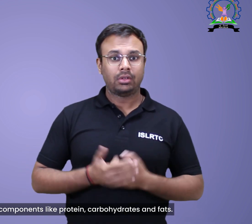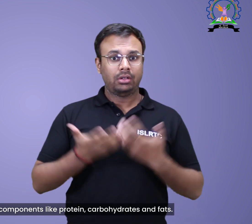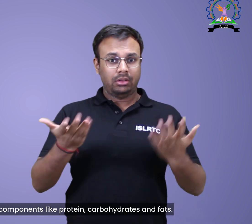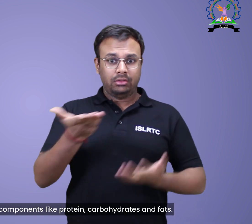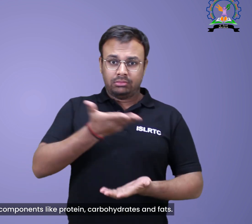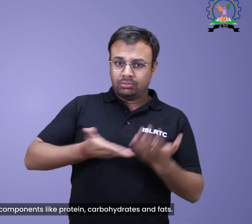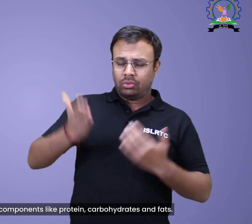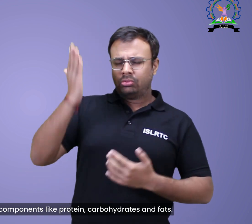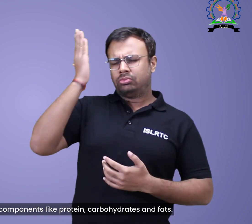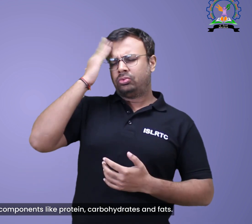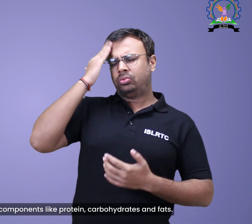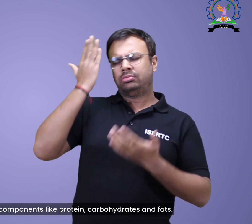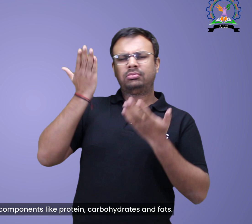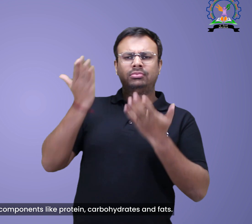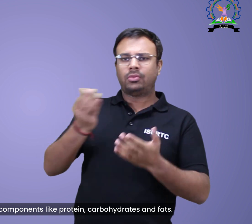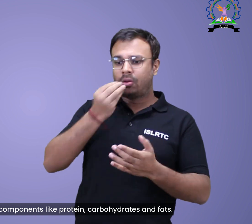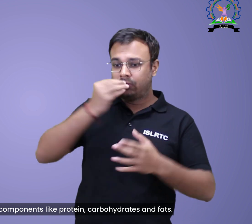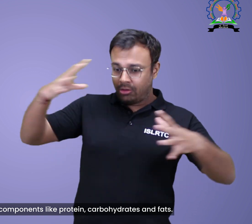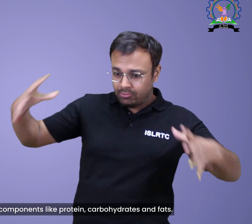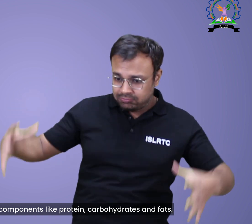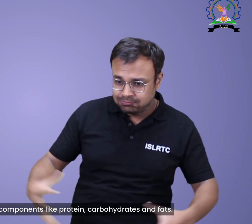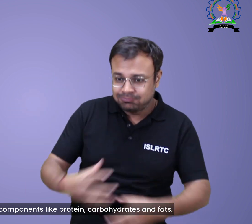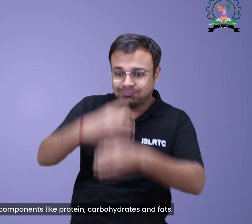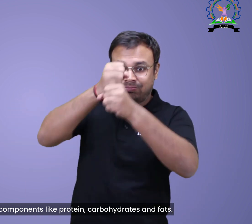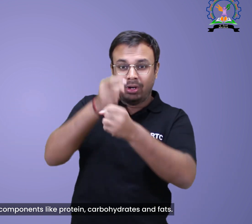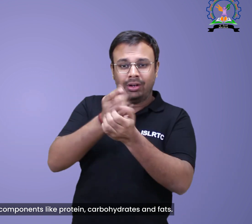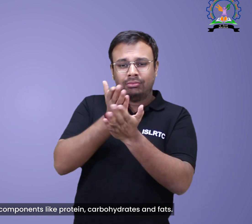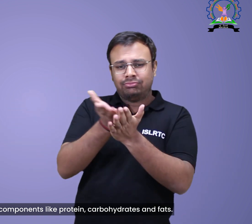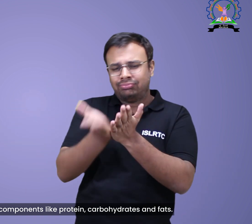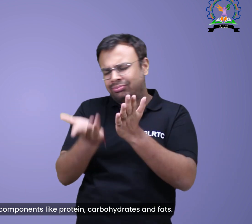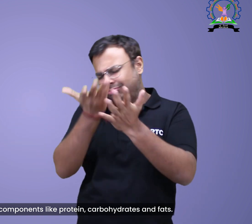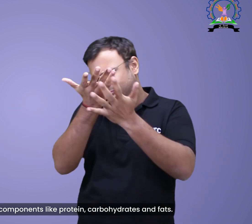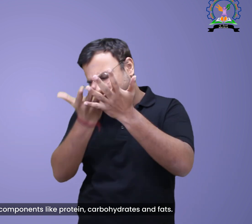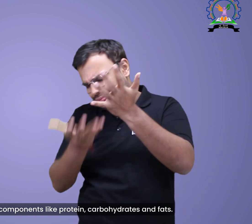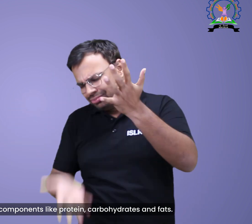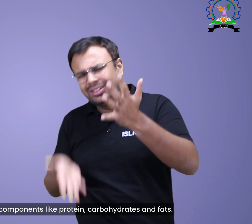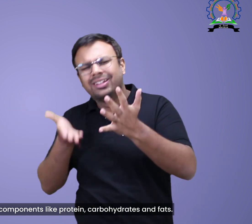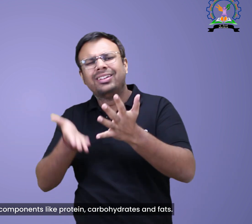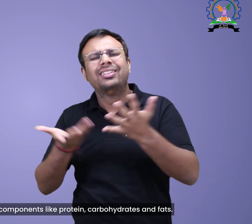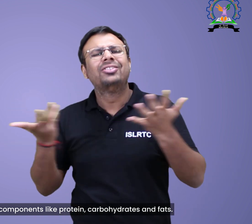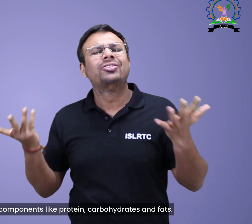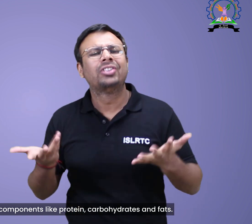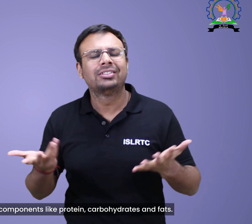We know that food has many components like protein, carbohydrates and fats.